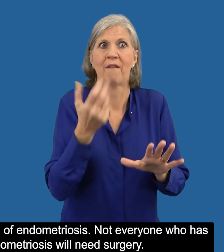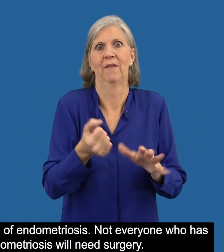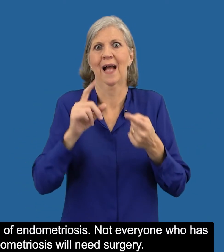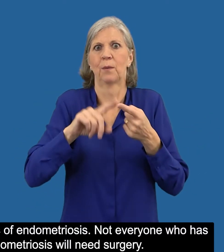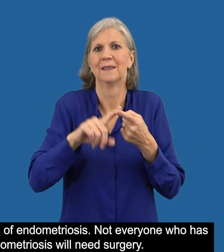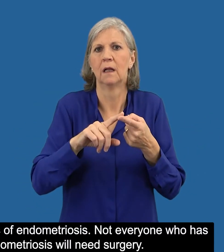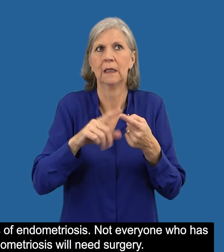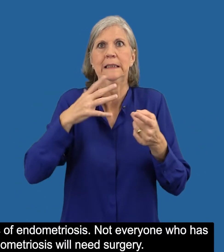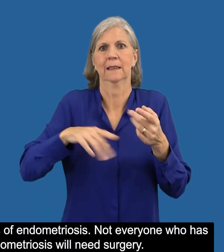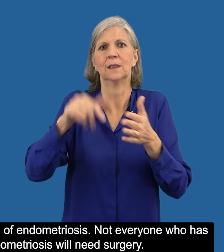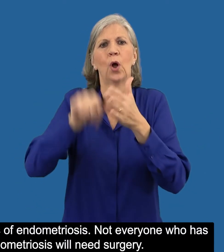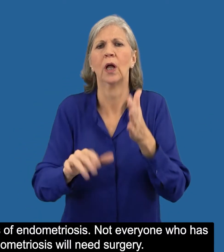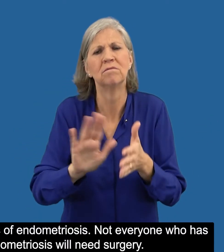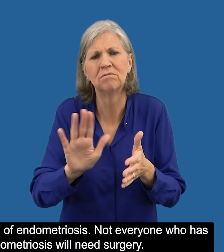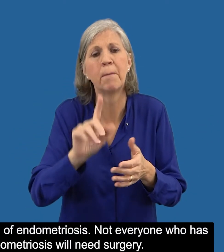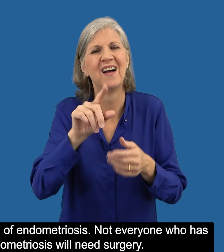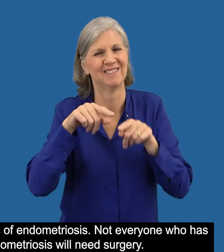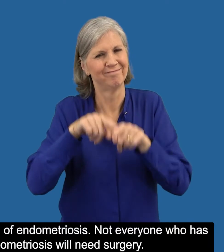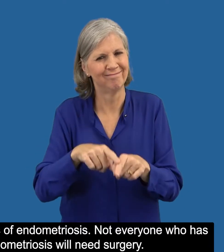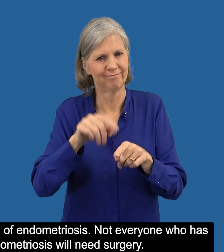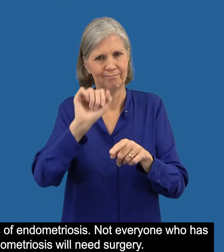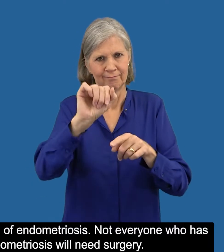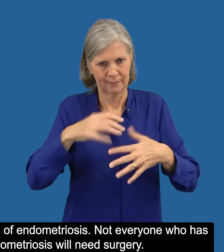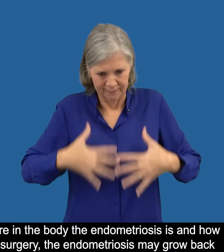has endometriosis will need surgery.